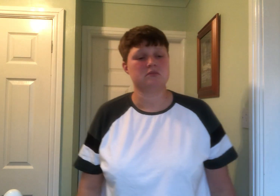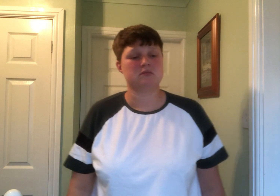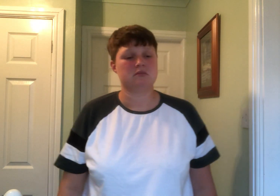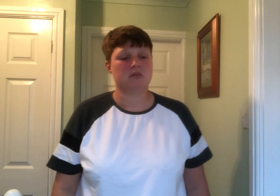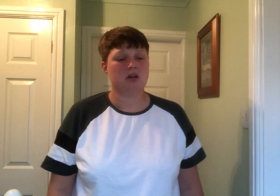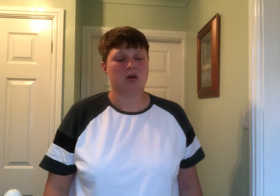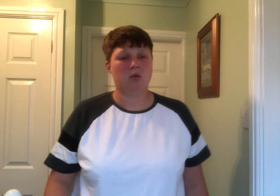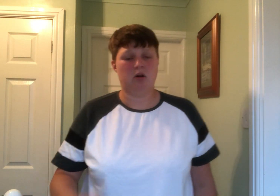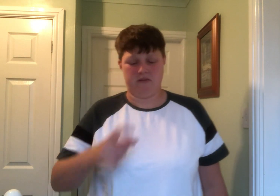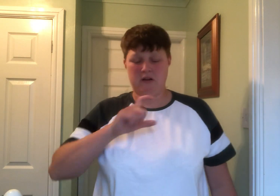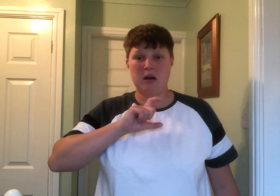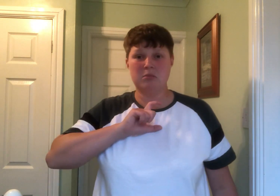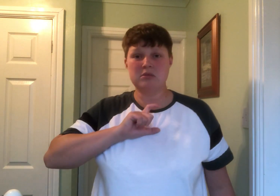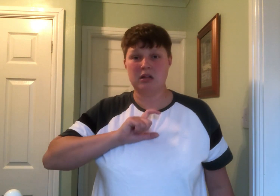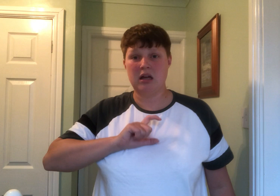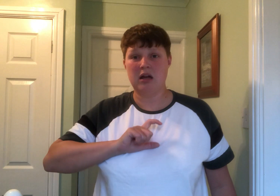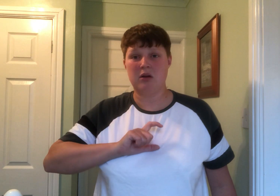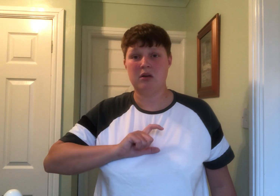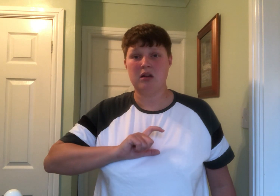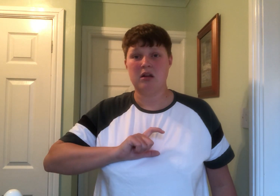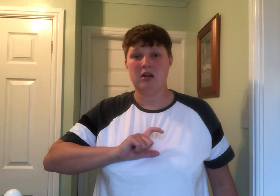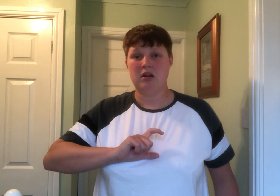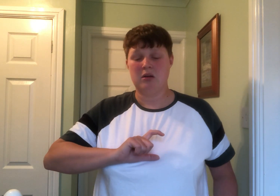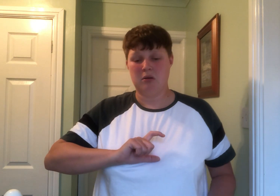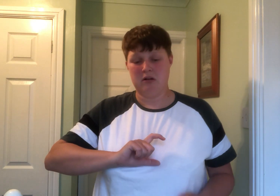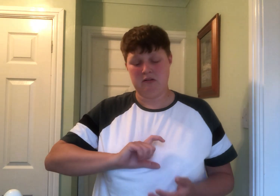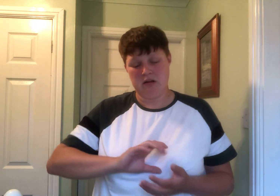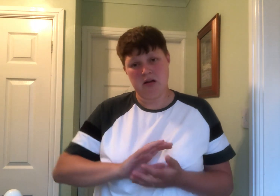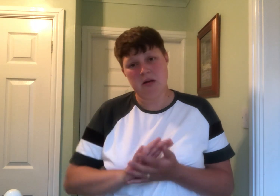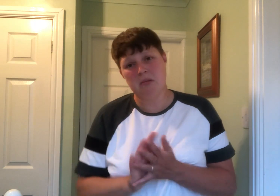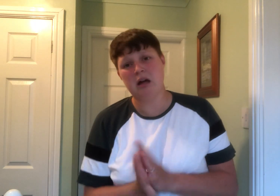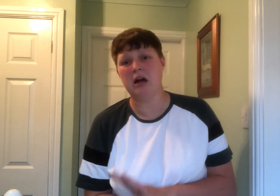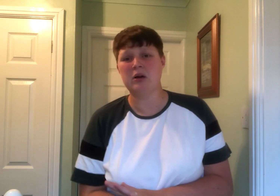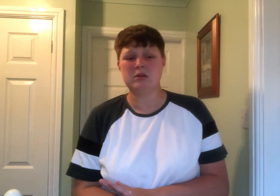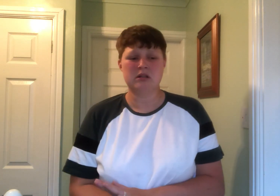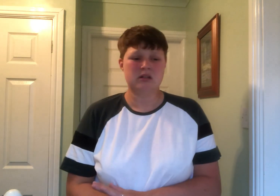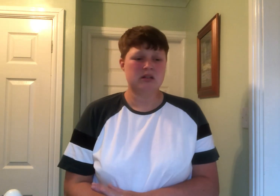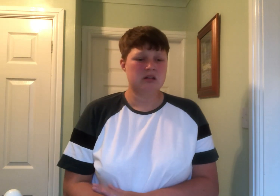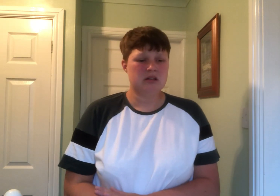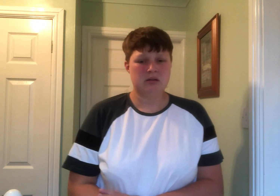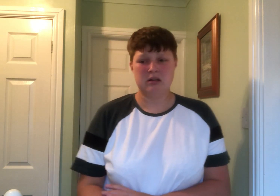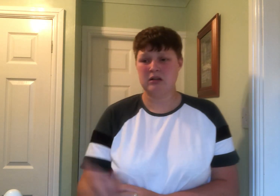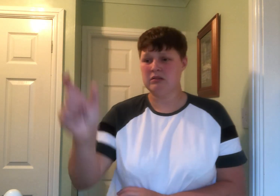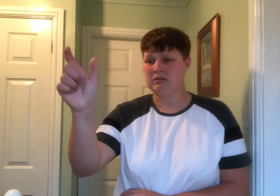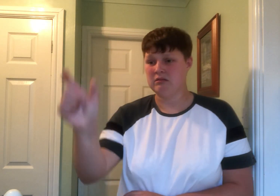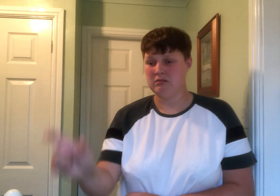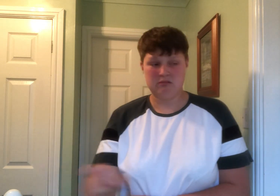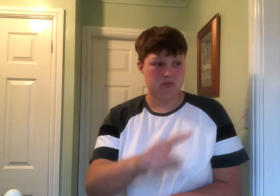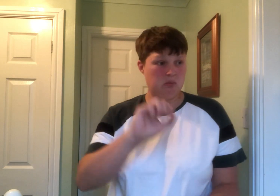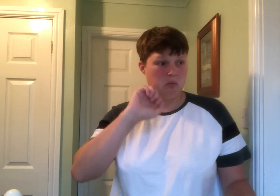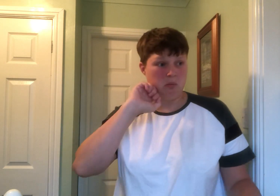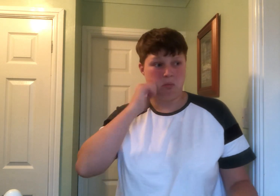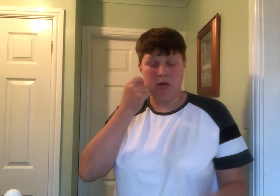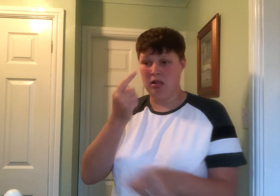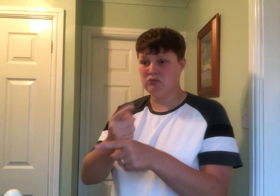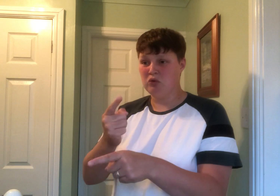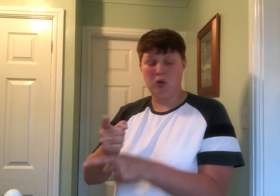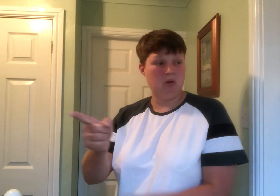What if I'm down? What if I'm out? What if I'm someone you won't